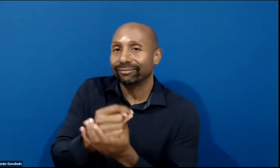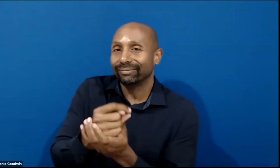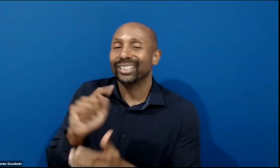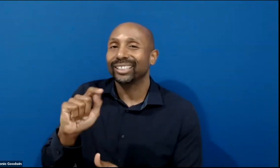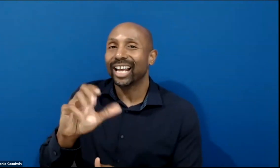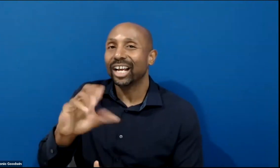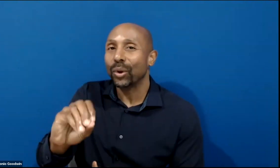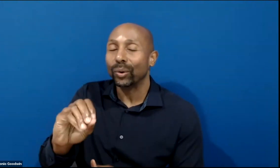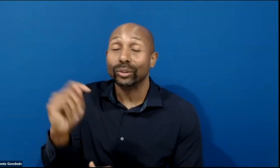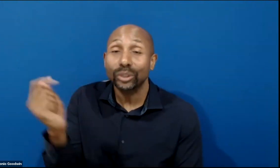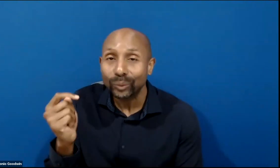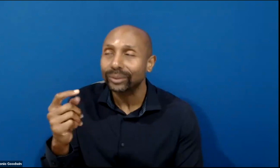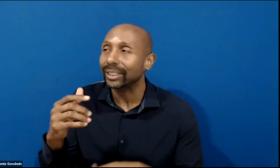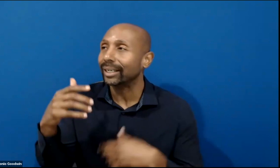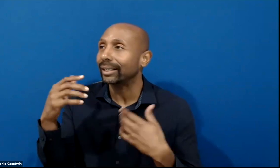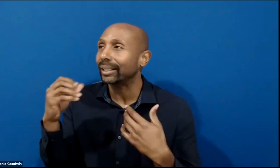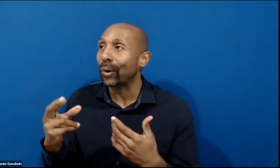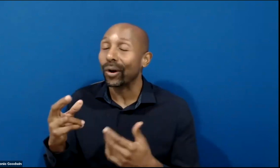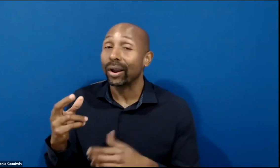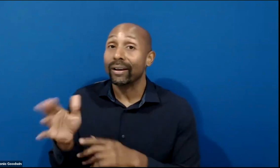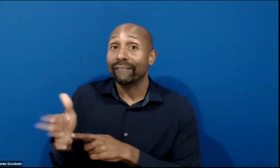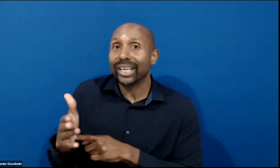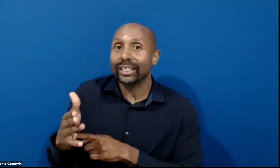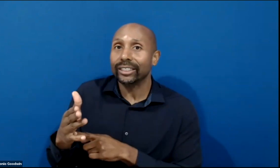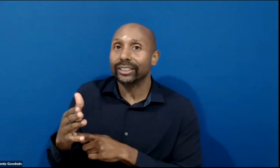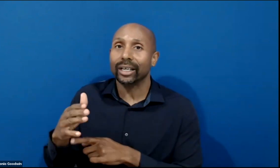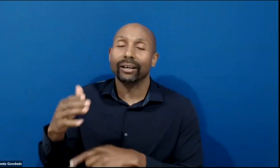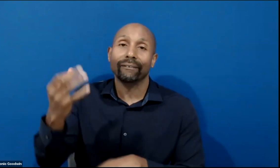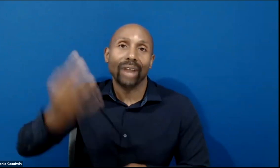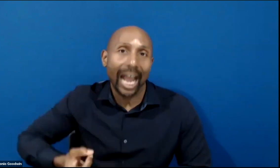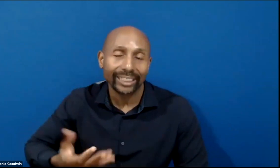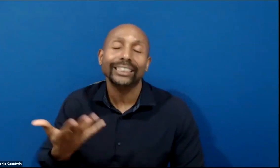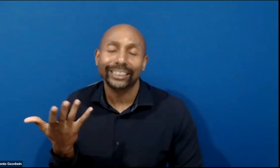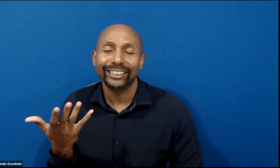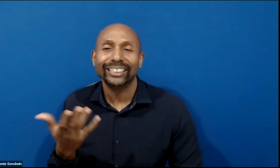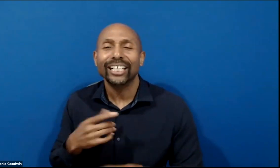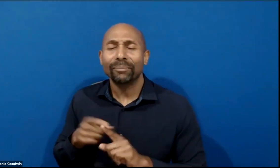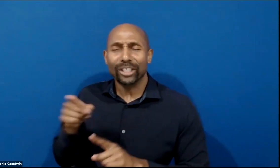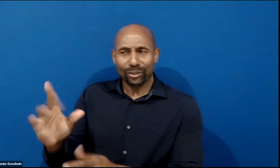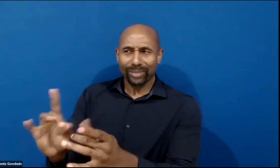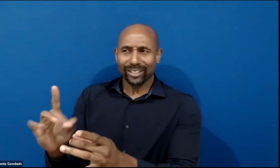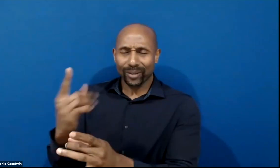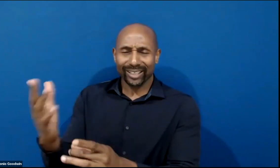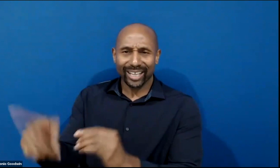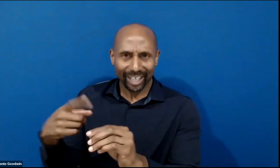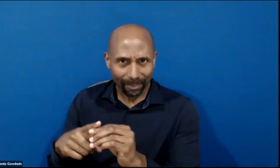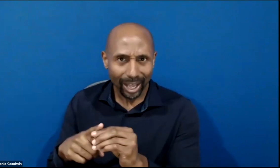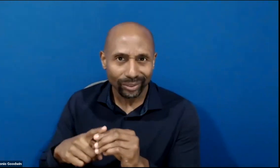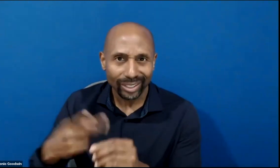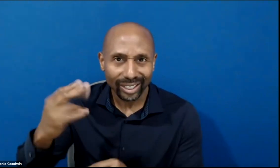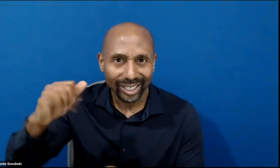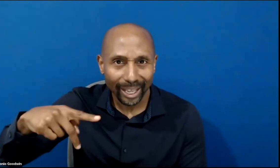you find ritual within hip hop and how does that affect your understanding of community